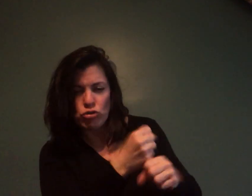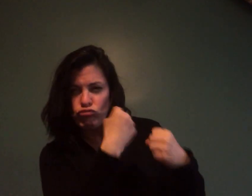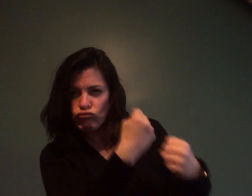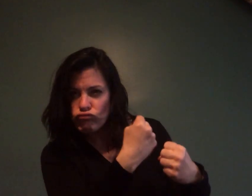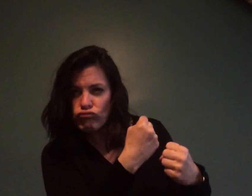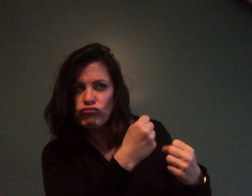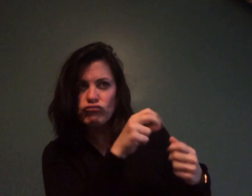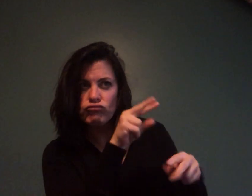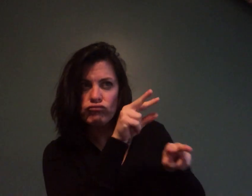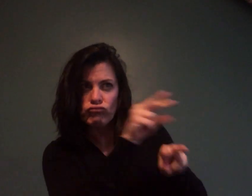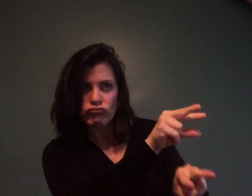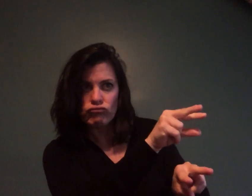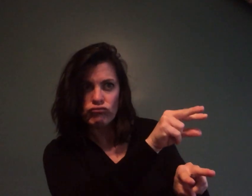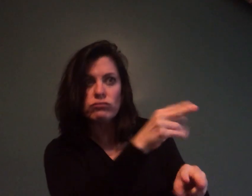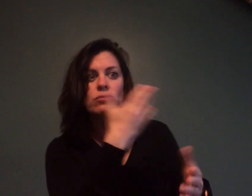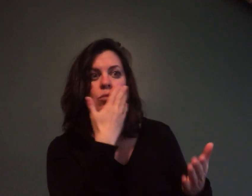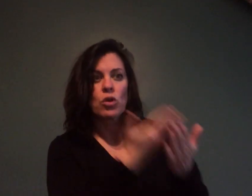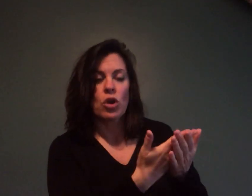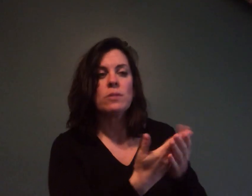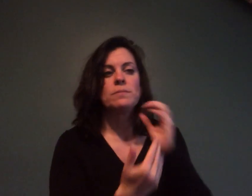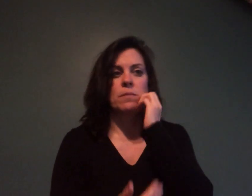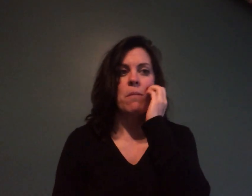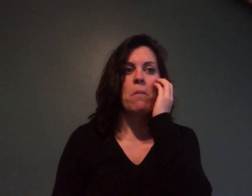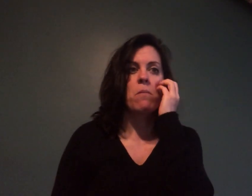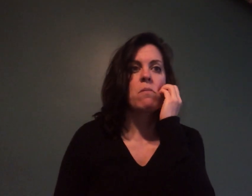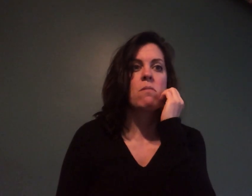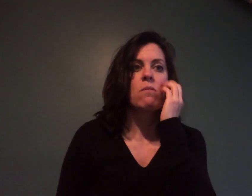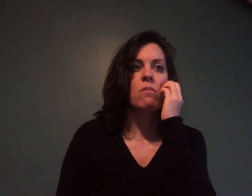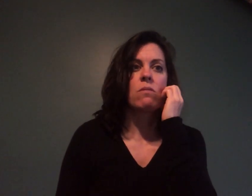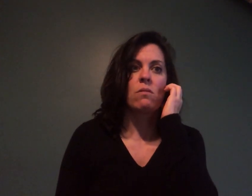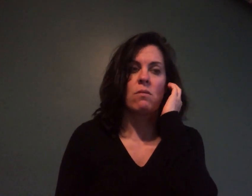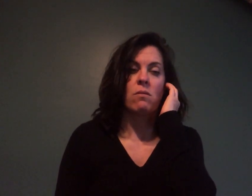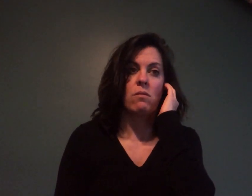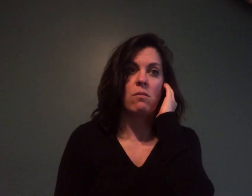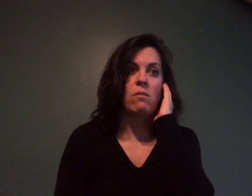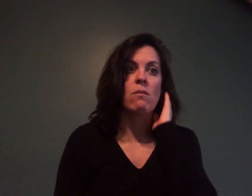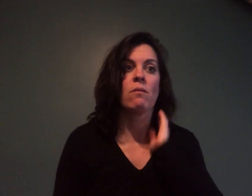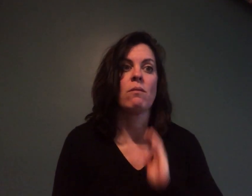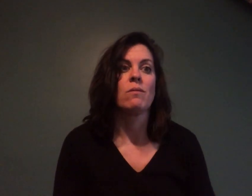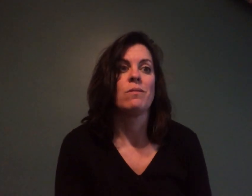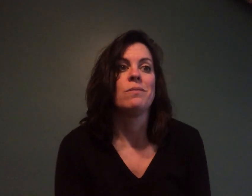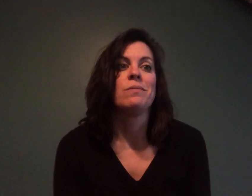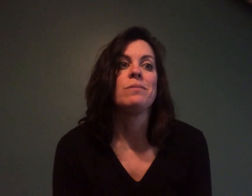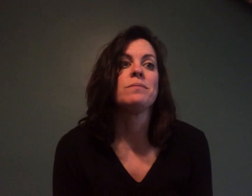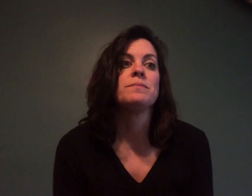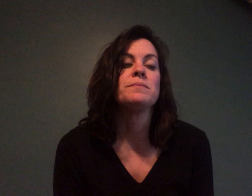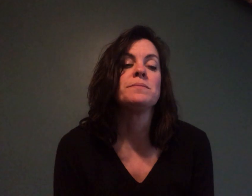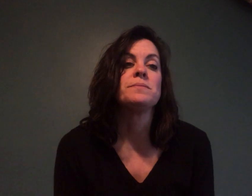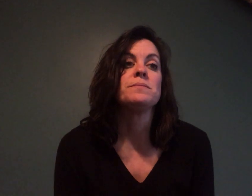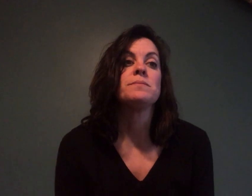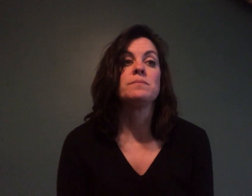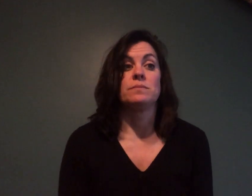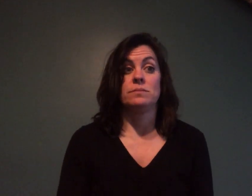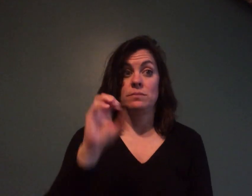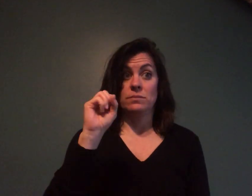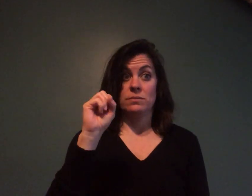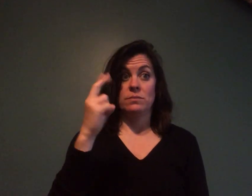Okay. You have tools across the street, all right, that have a flex piece like this one. This is